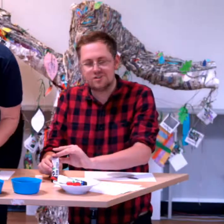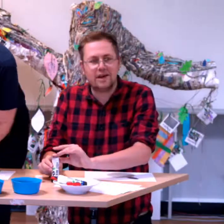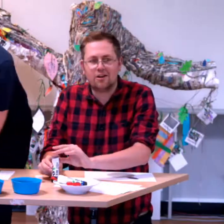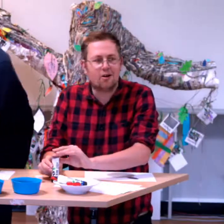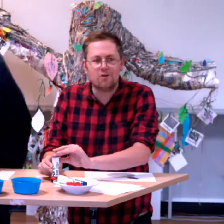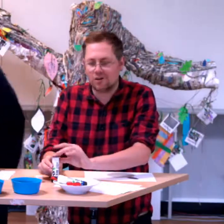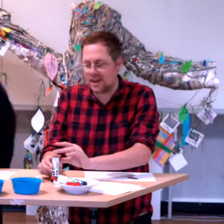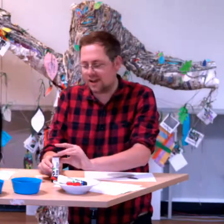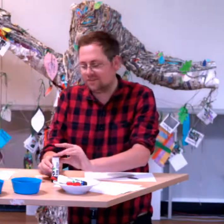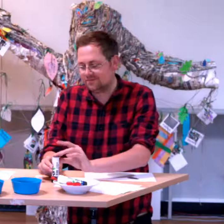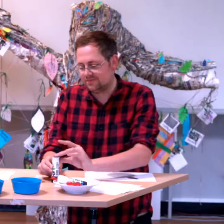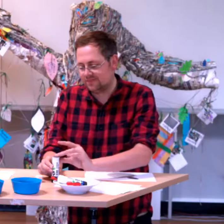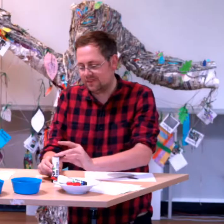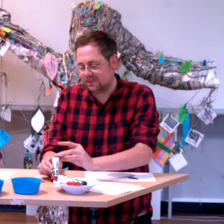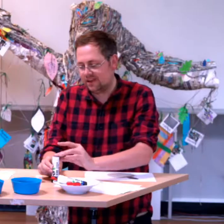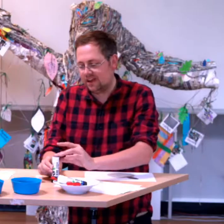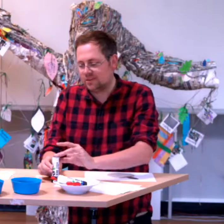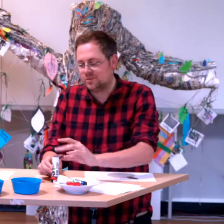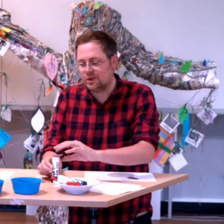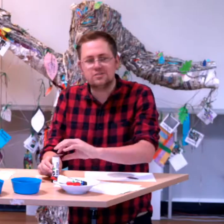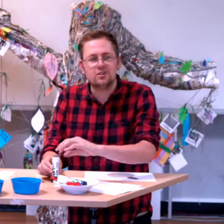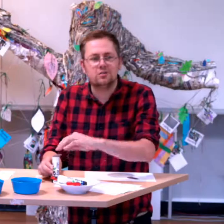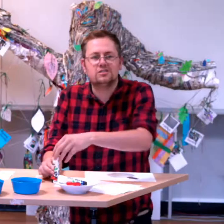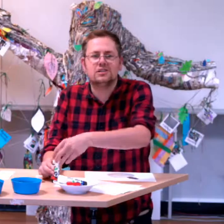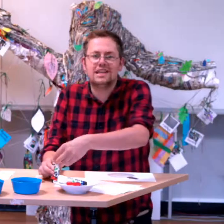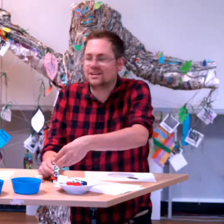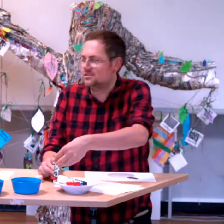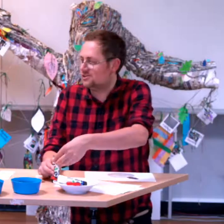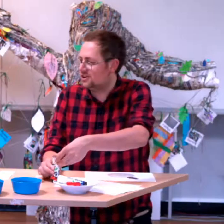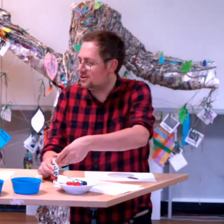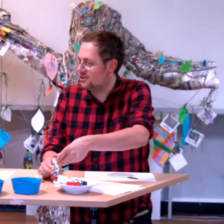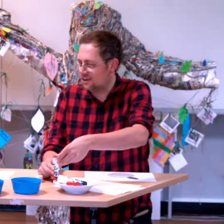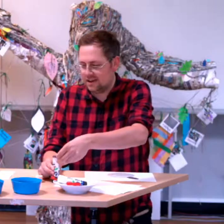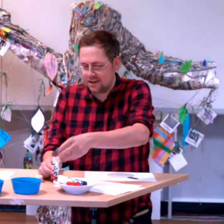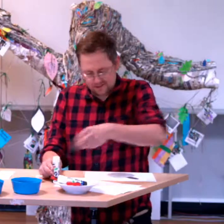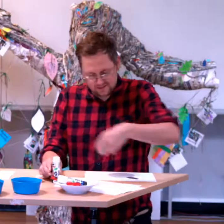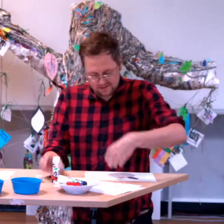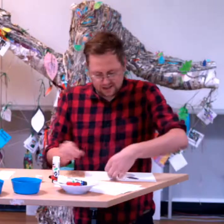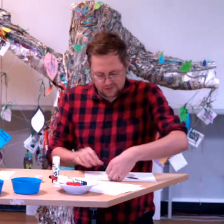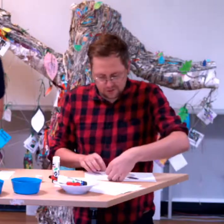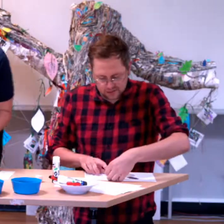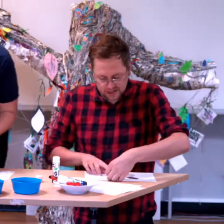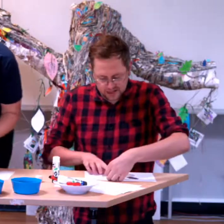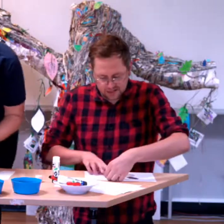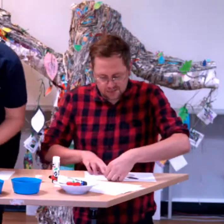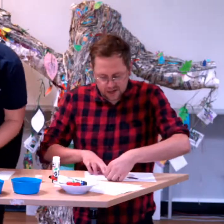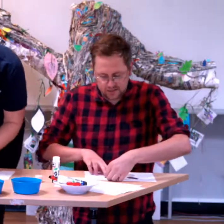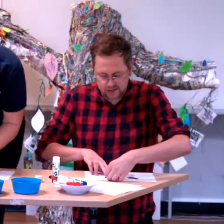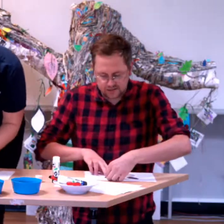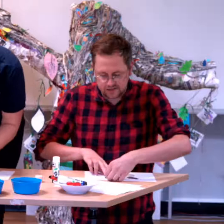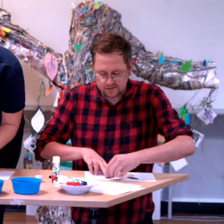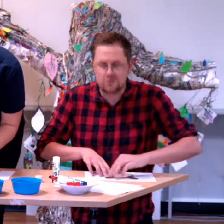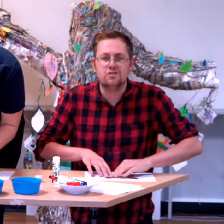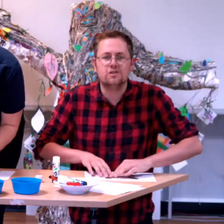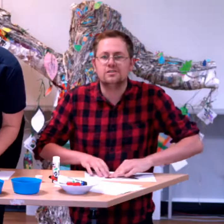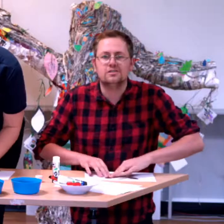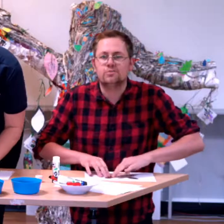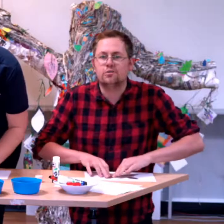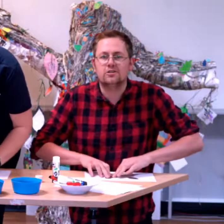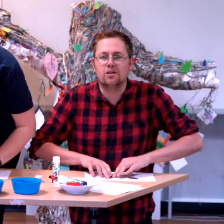smell a lot more, yeah. I mean, it depends who you were stood next to. Yeah, smelled nice. If you were stood next to a smelly person, two noses is probably not the